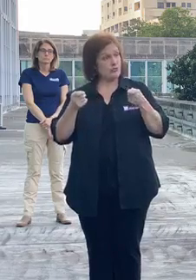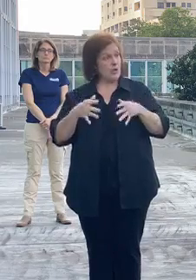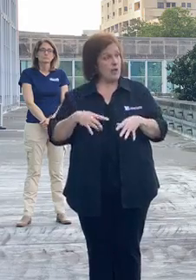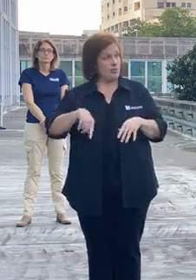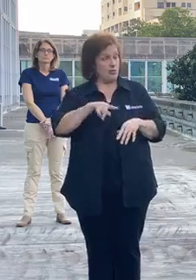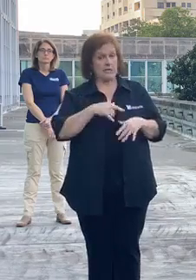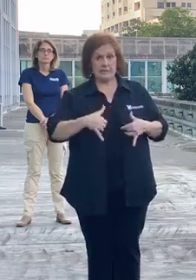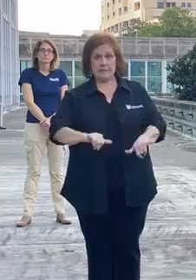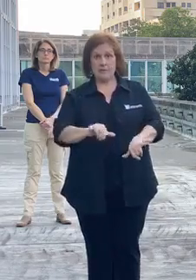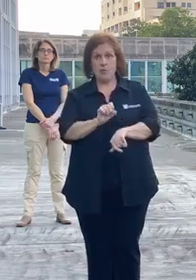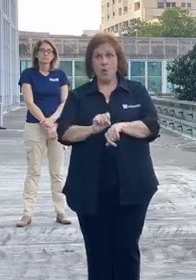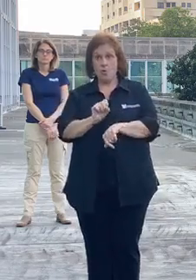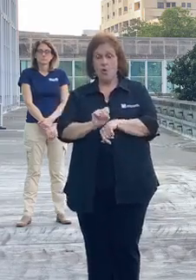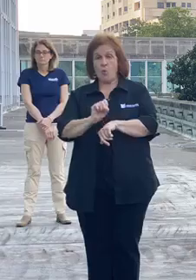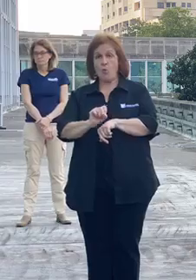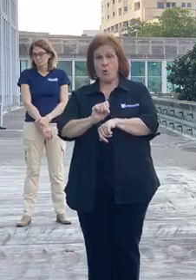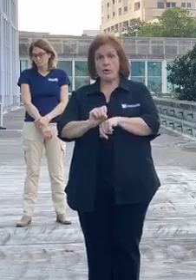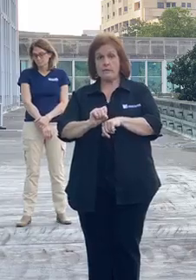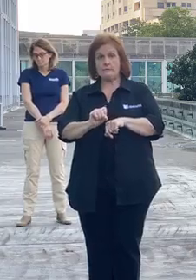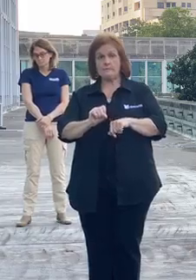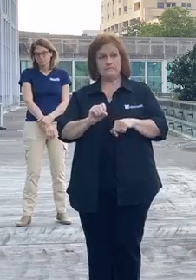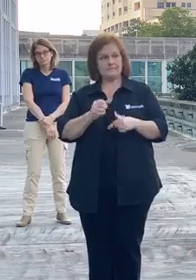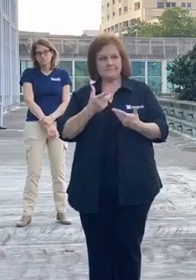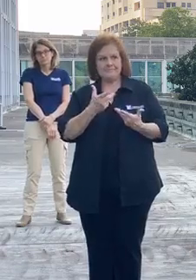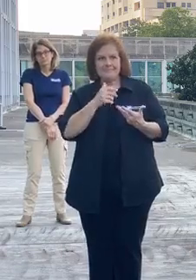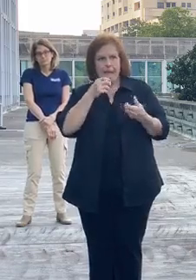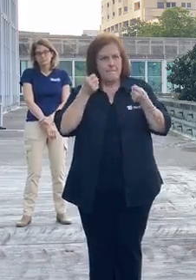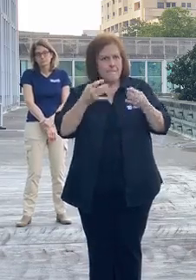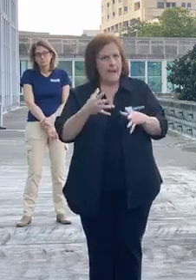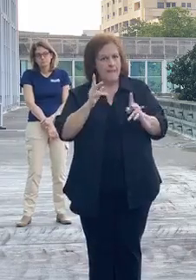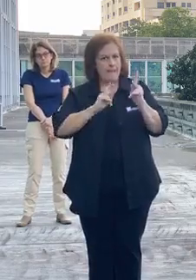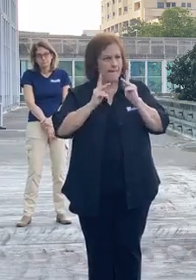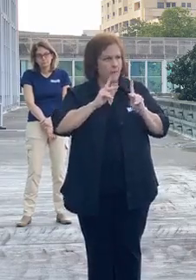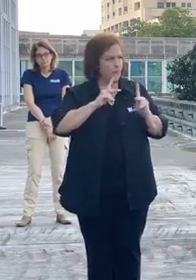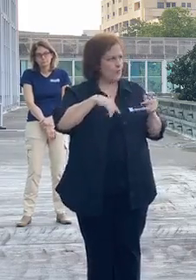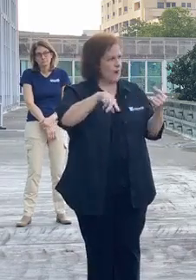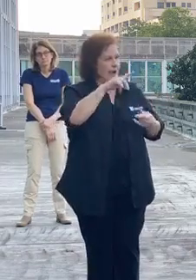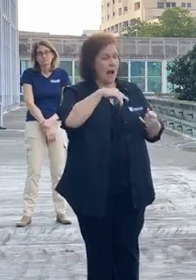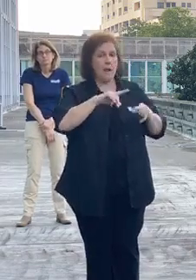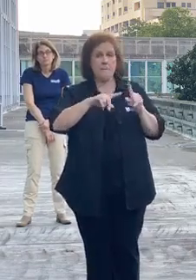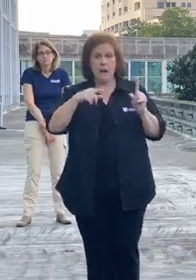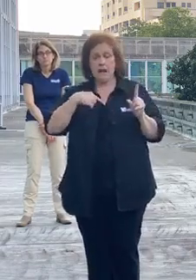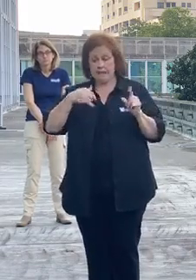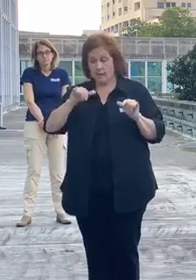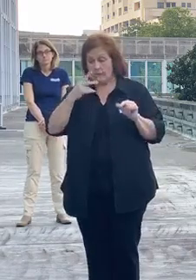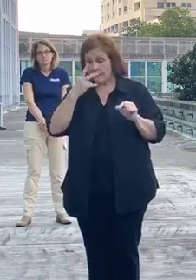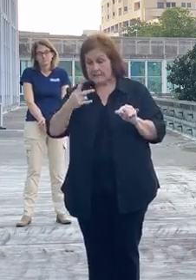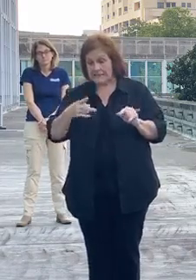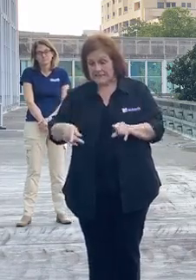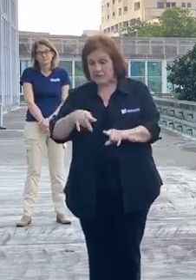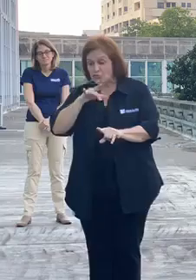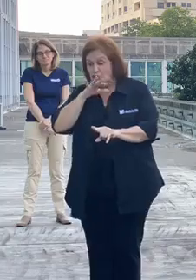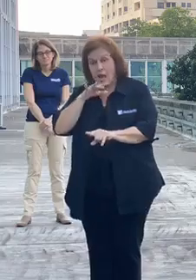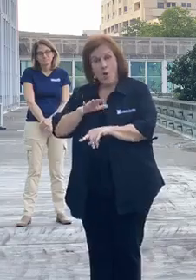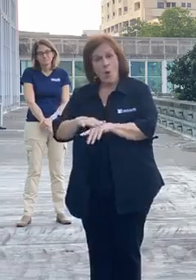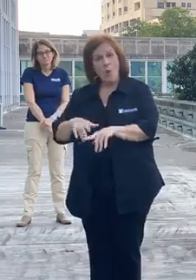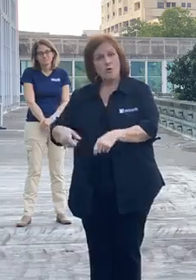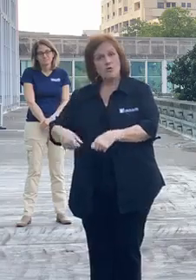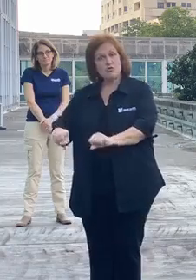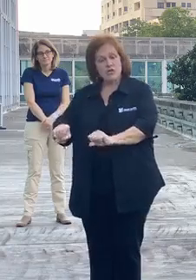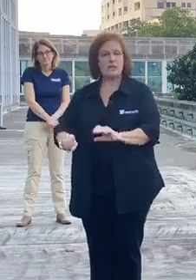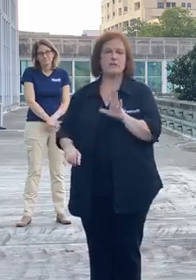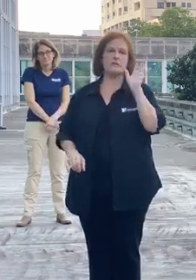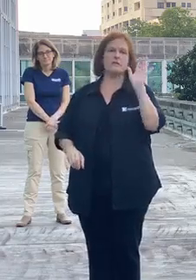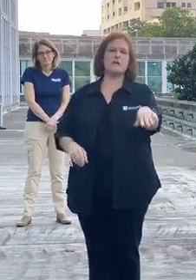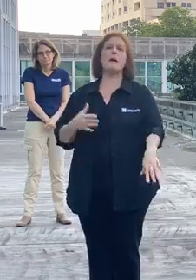hard at work. Fewer people on the street. But when I still see trash on the street, I'm like, come on, people. We